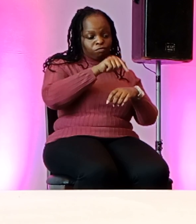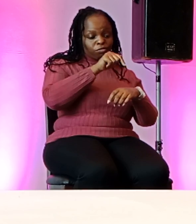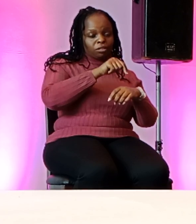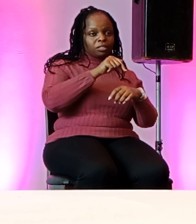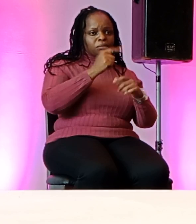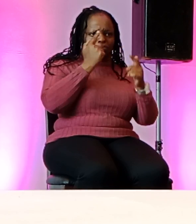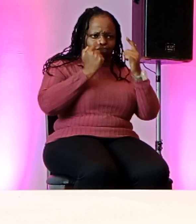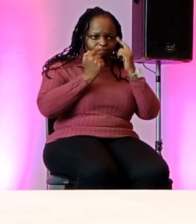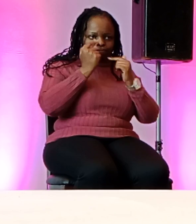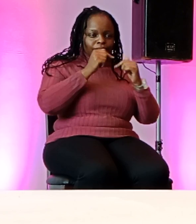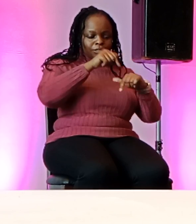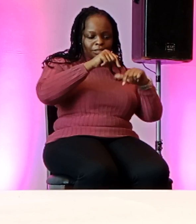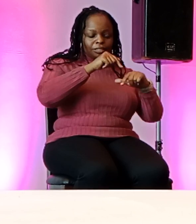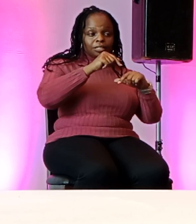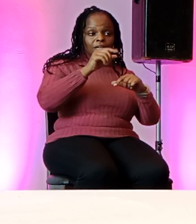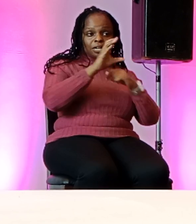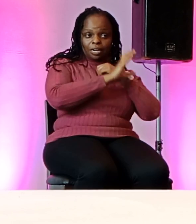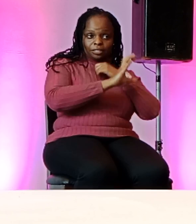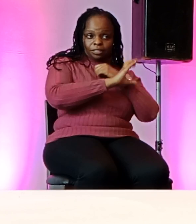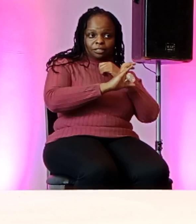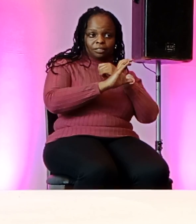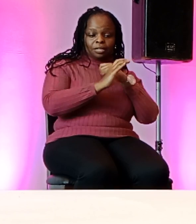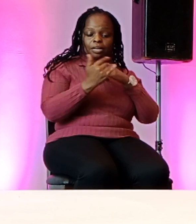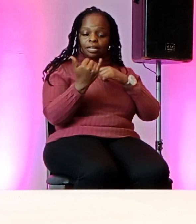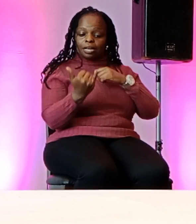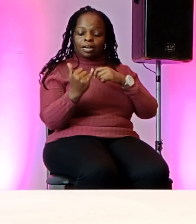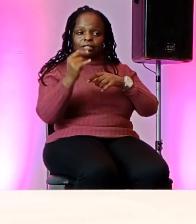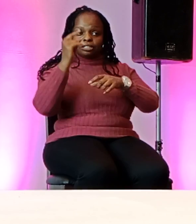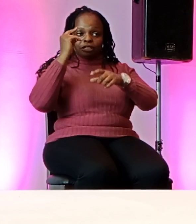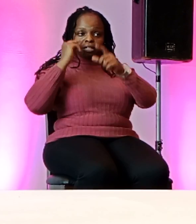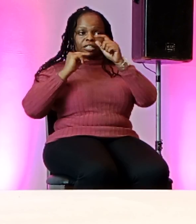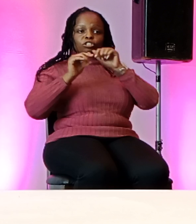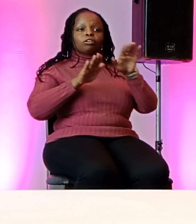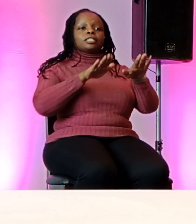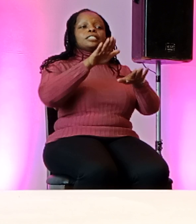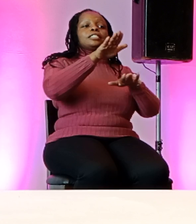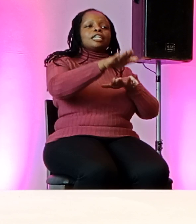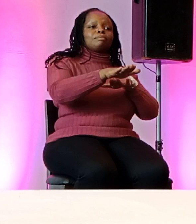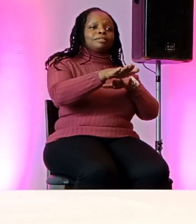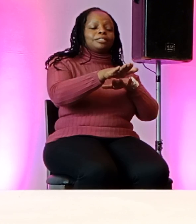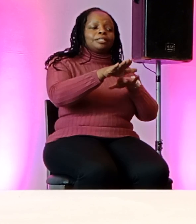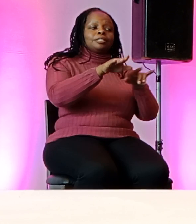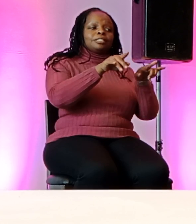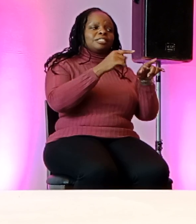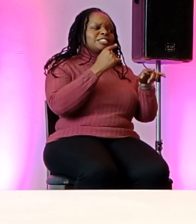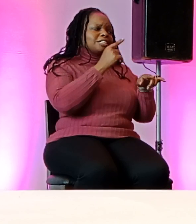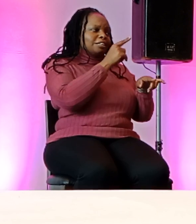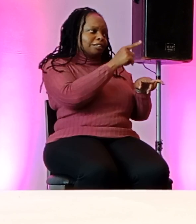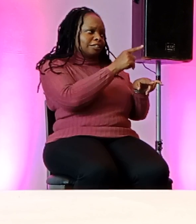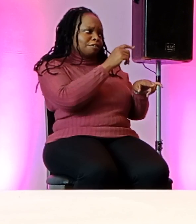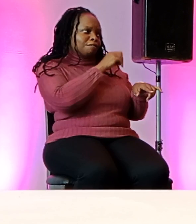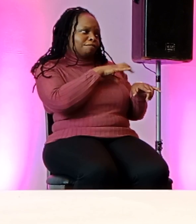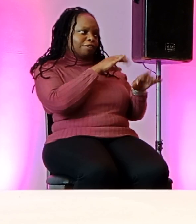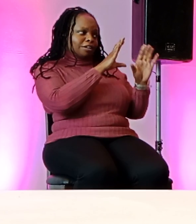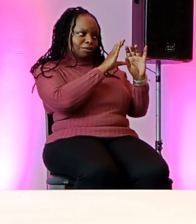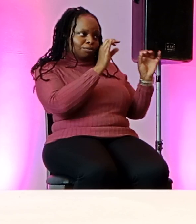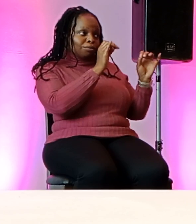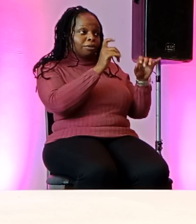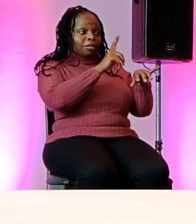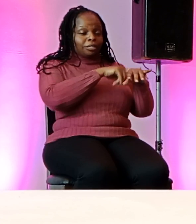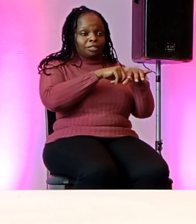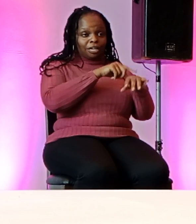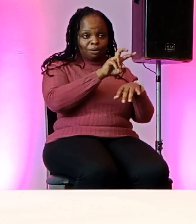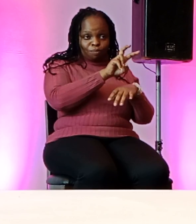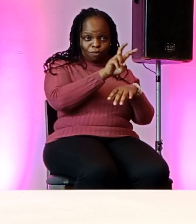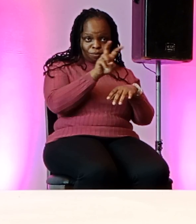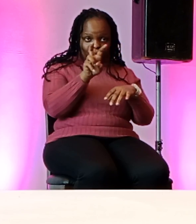younger generation stepped up. As you can see, Asha said what she said, and she said it with no fear. And as we